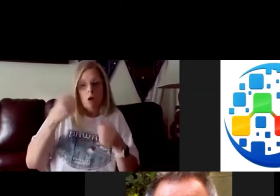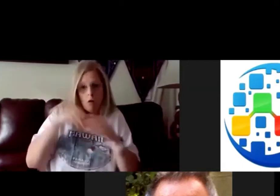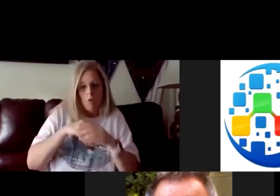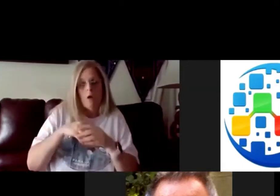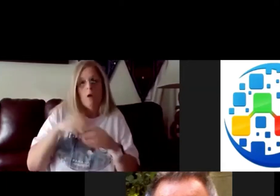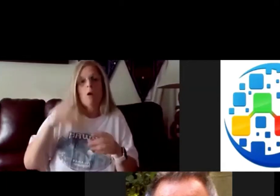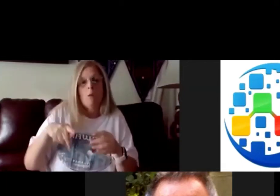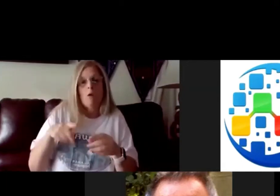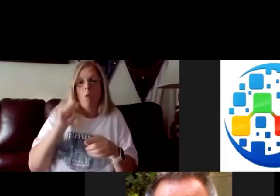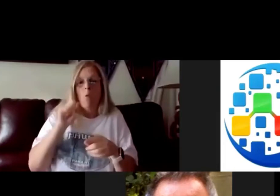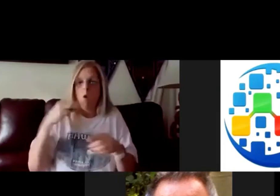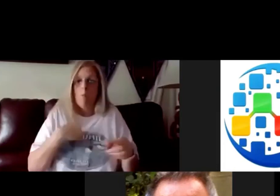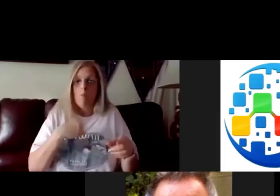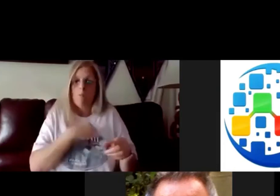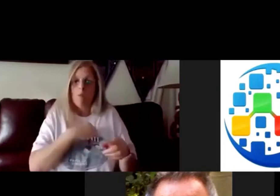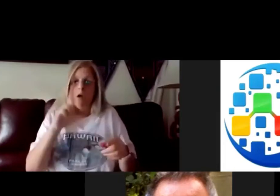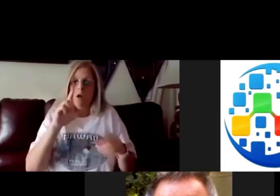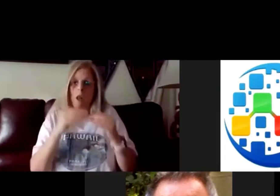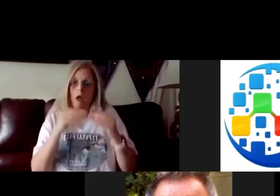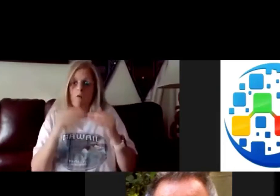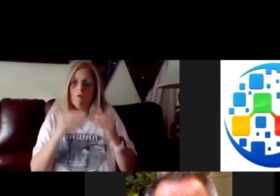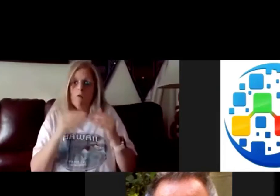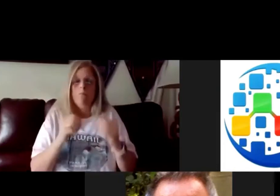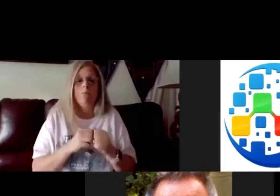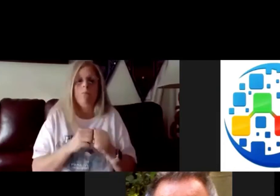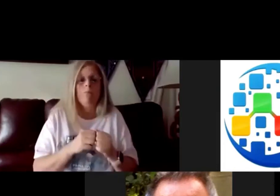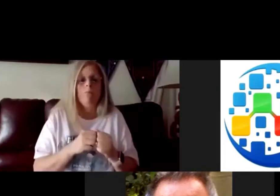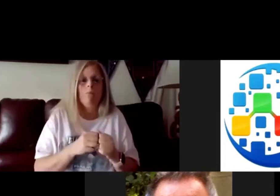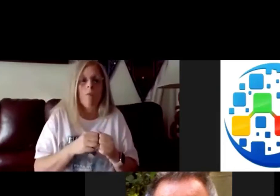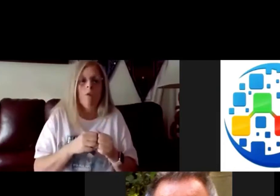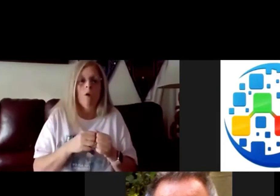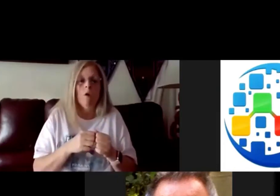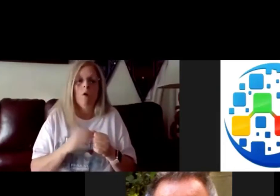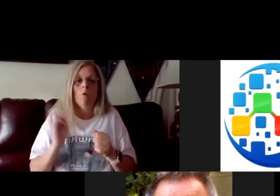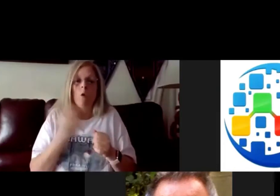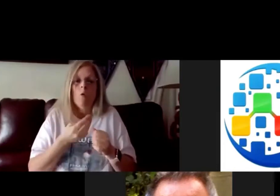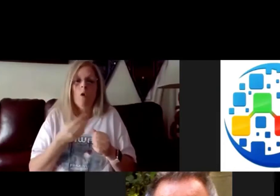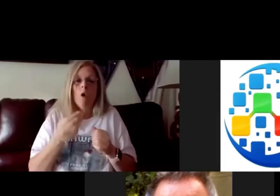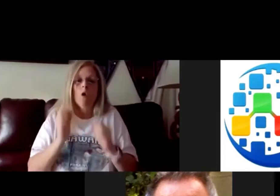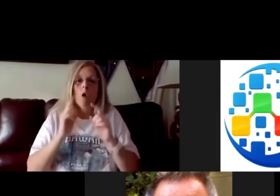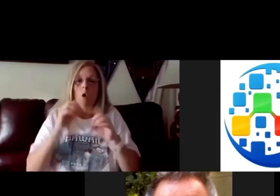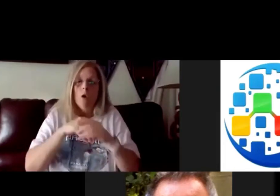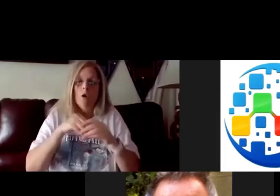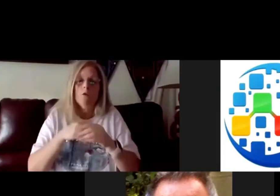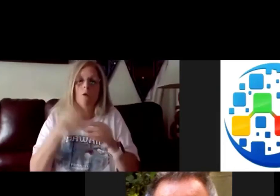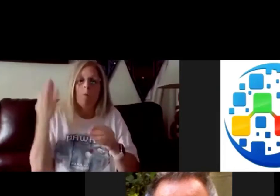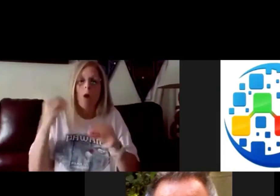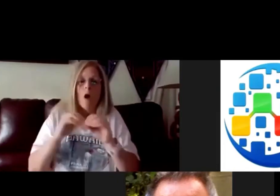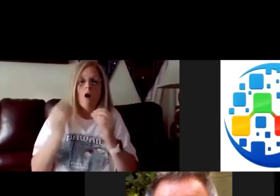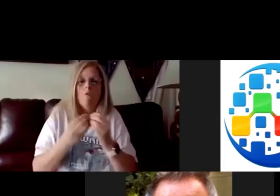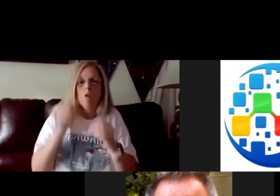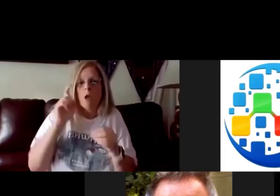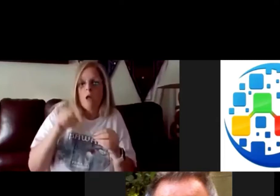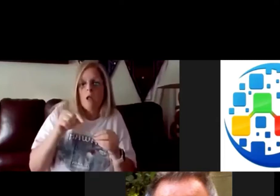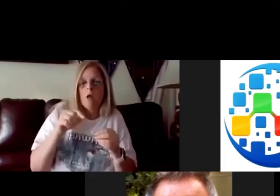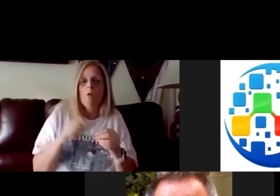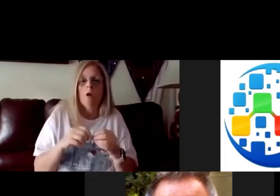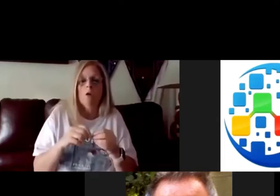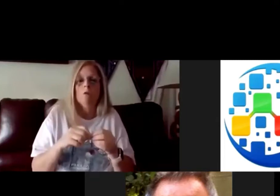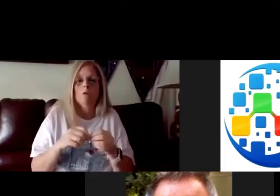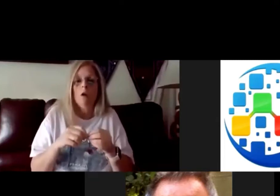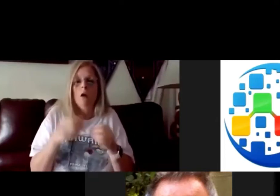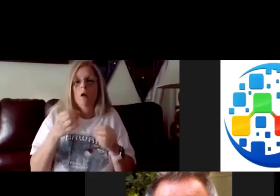membership level. We will pay that membership level. We will go into the back office, click a button, and then we will become independent resellers of the